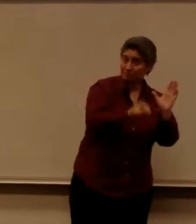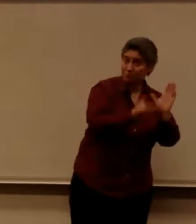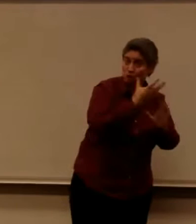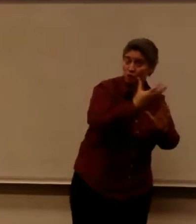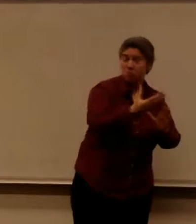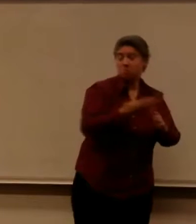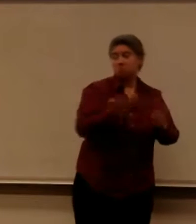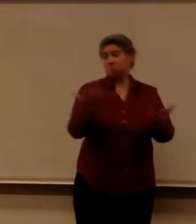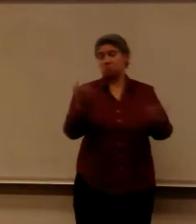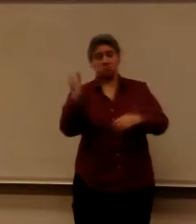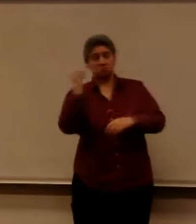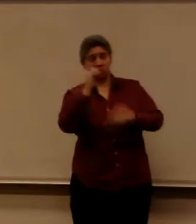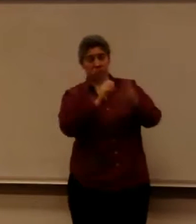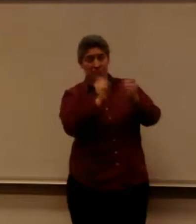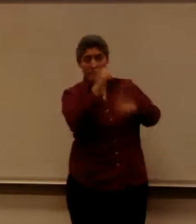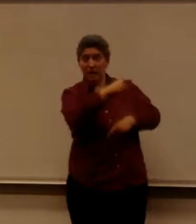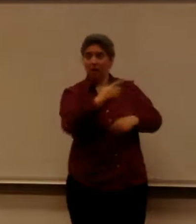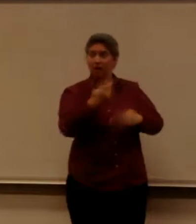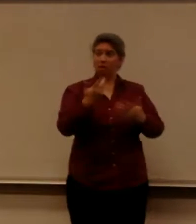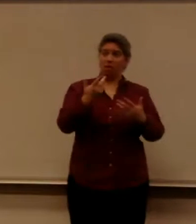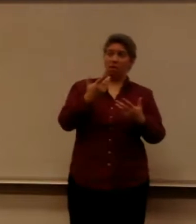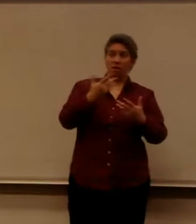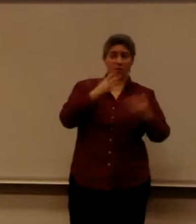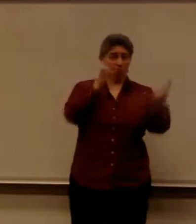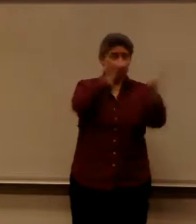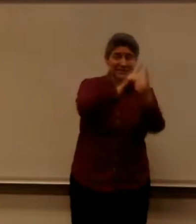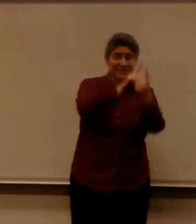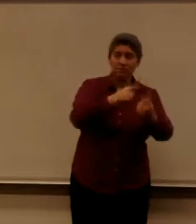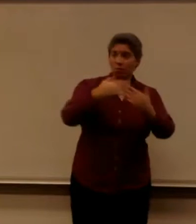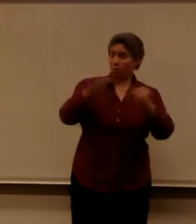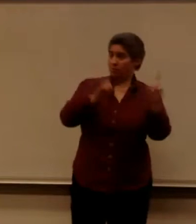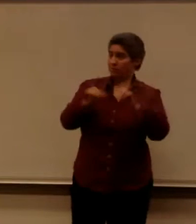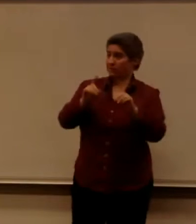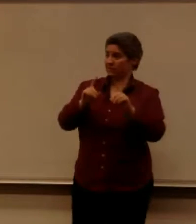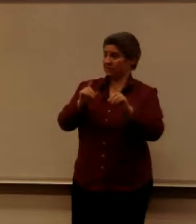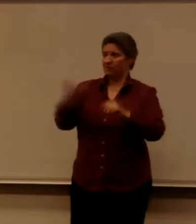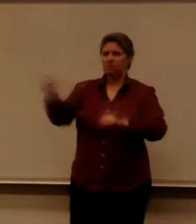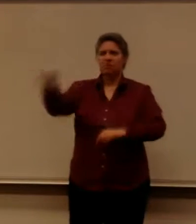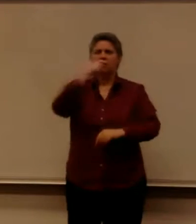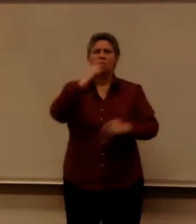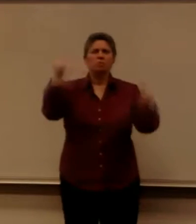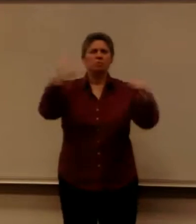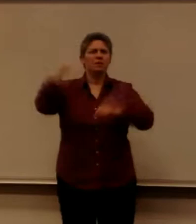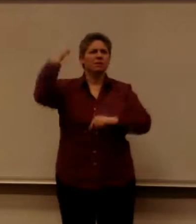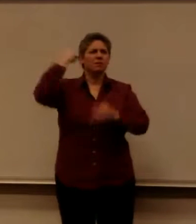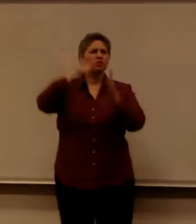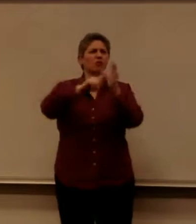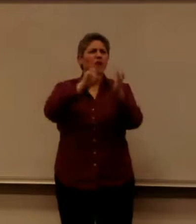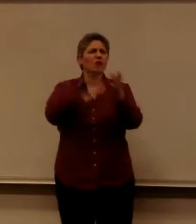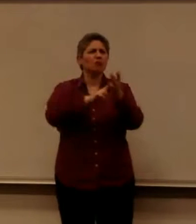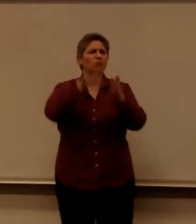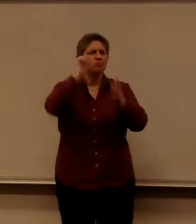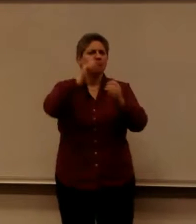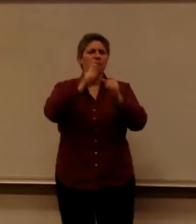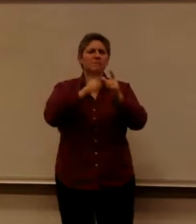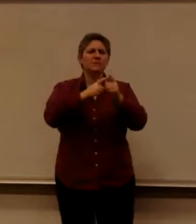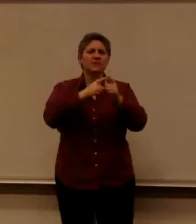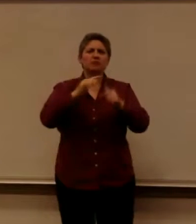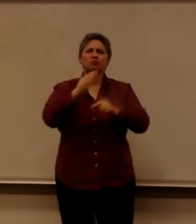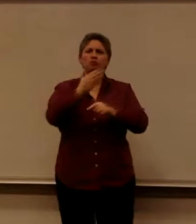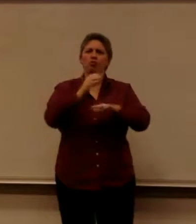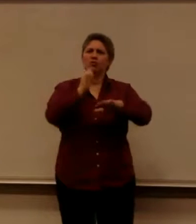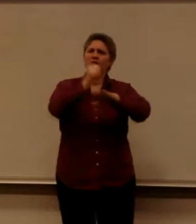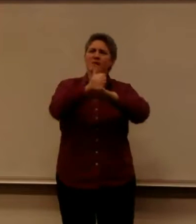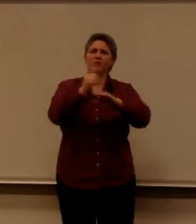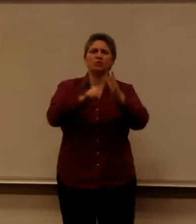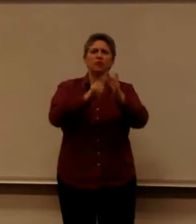a one-off thing. There'll be updates, I'm sure, on Facebook. There'll be emails, so it can be done through open meetings. Some of you, I think, came